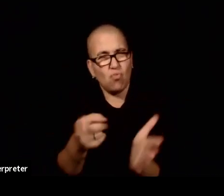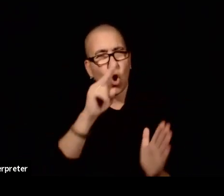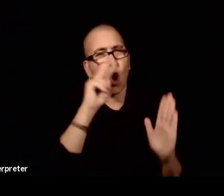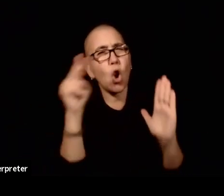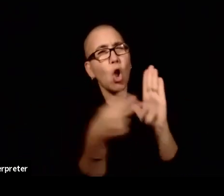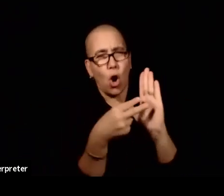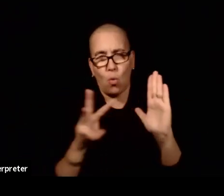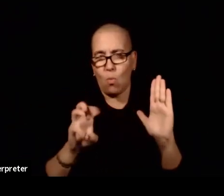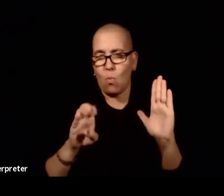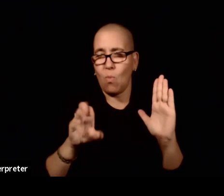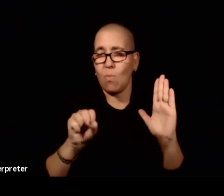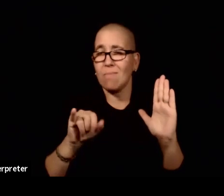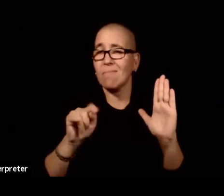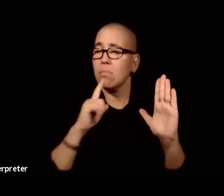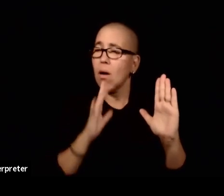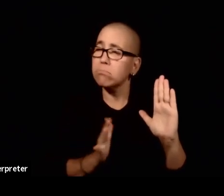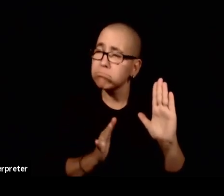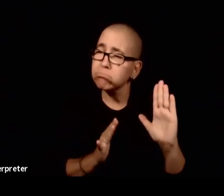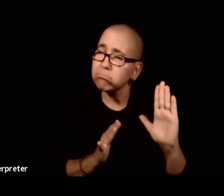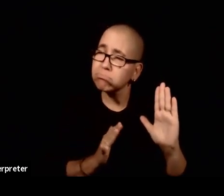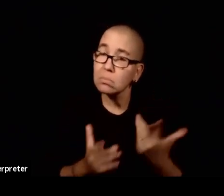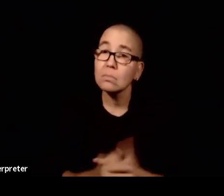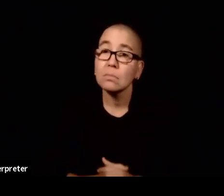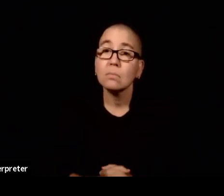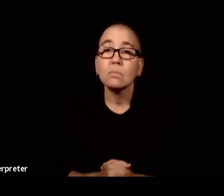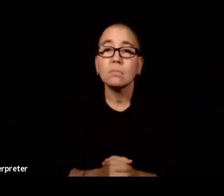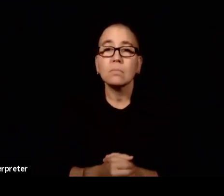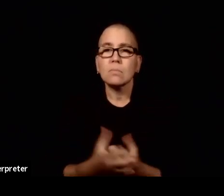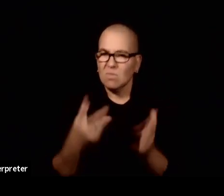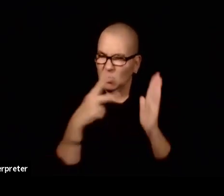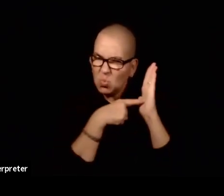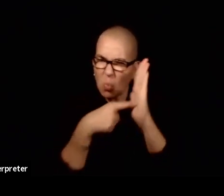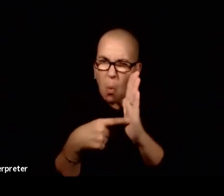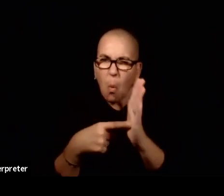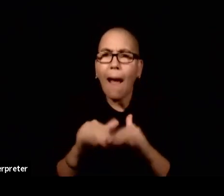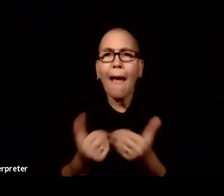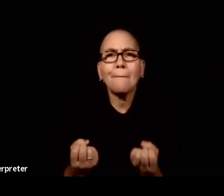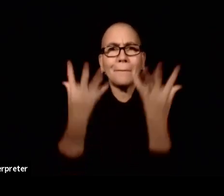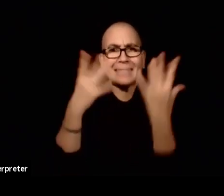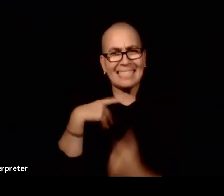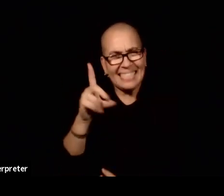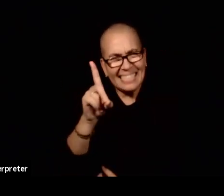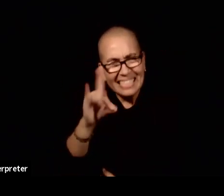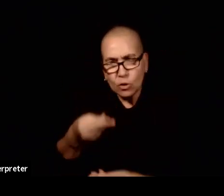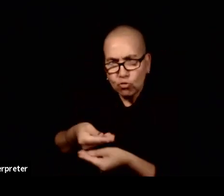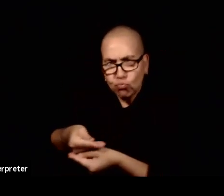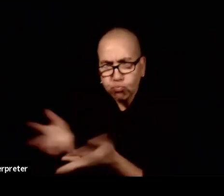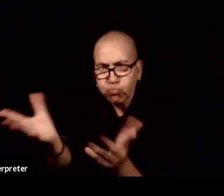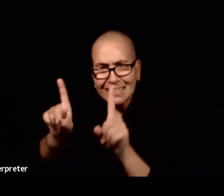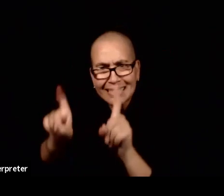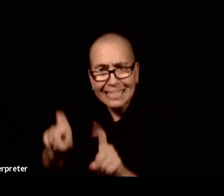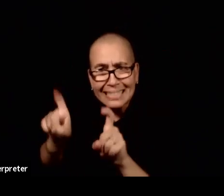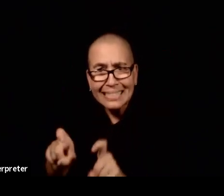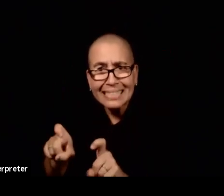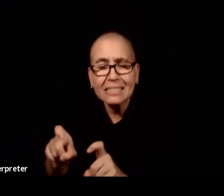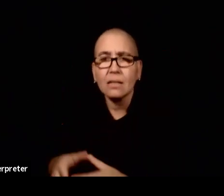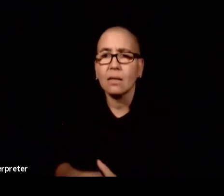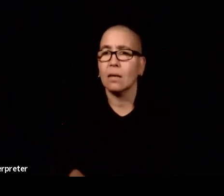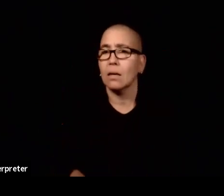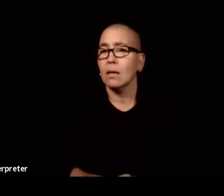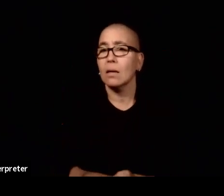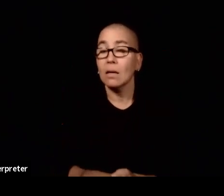kind of backdrop has continued to change in our state. One thing that we added on the daily situation update page is the